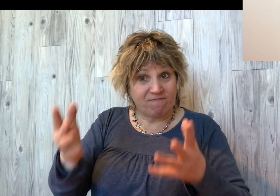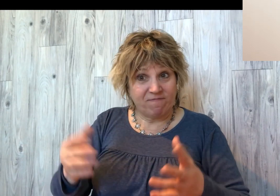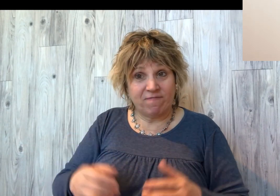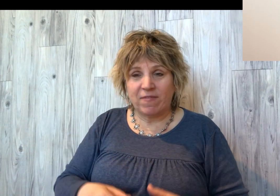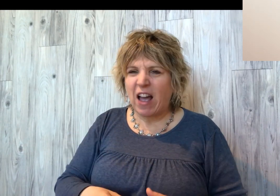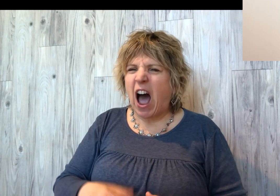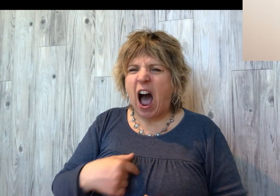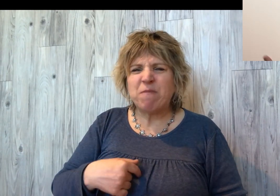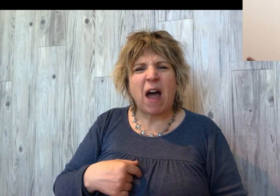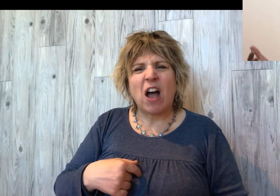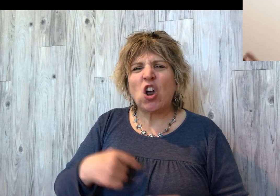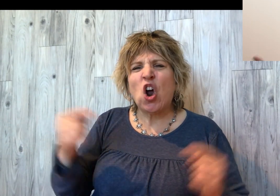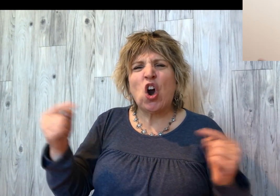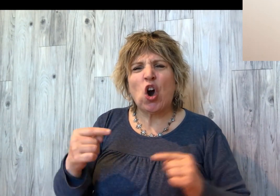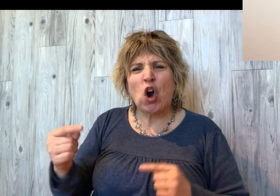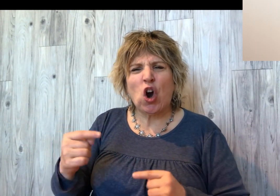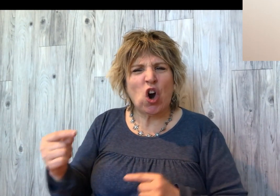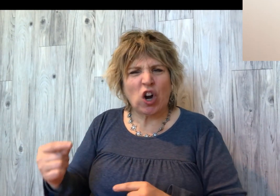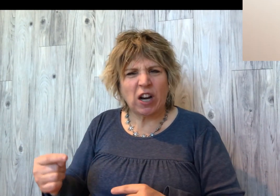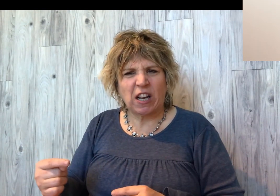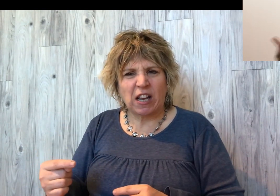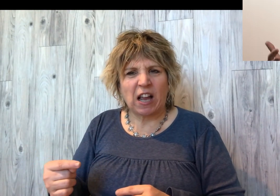years of age. I'm not hurting